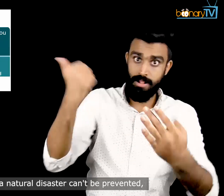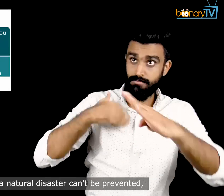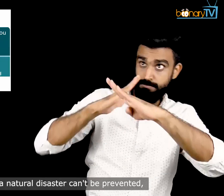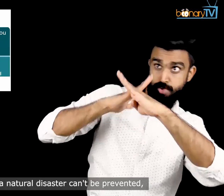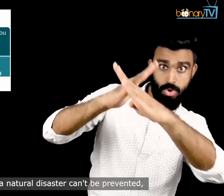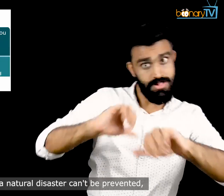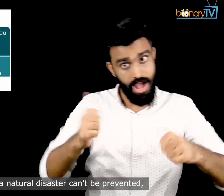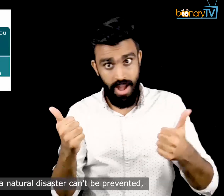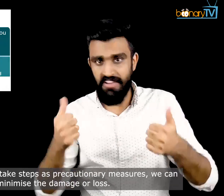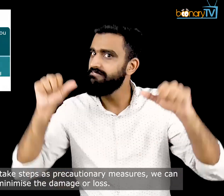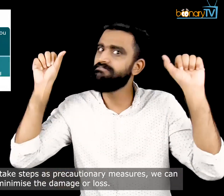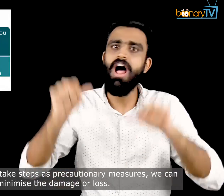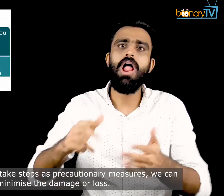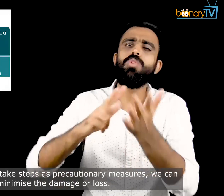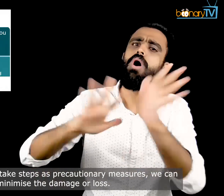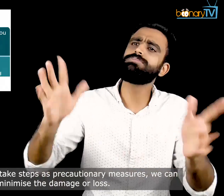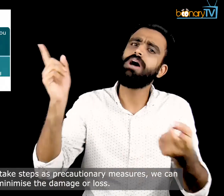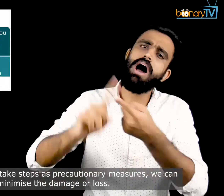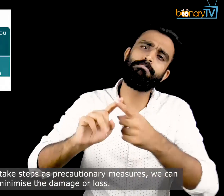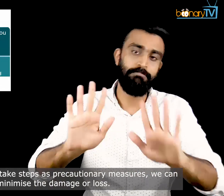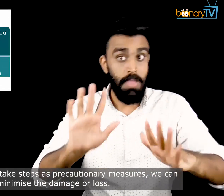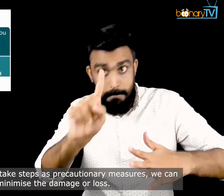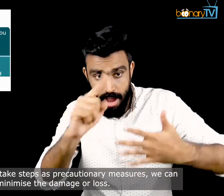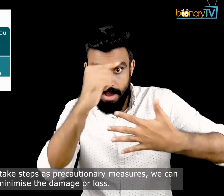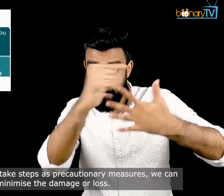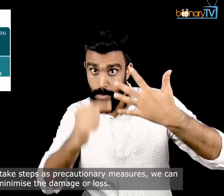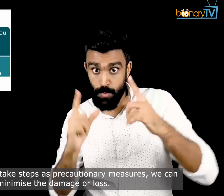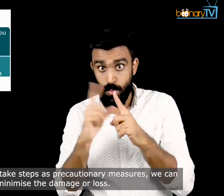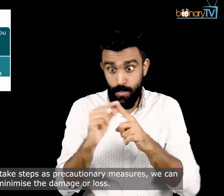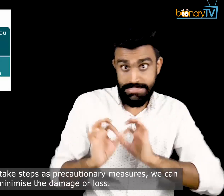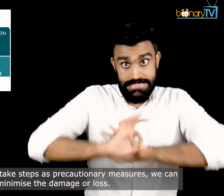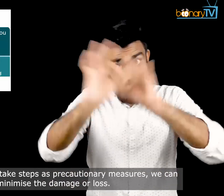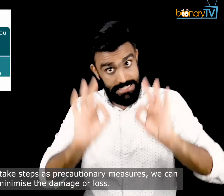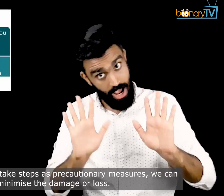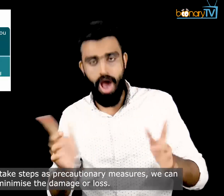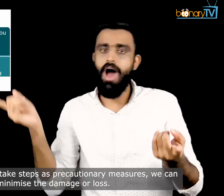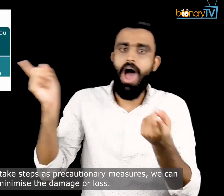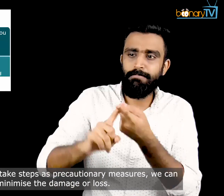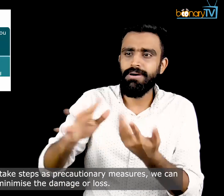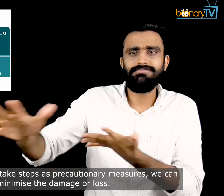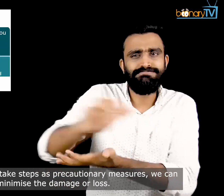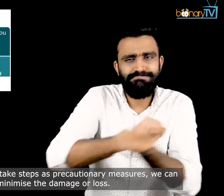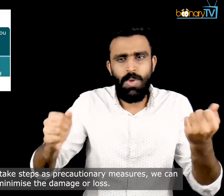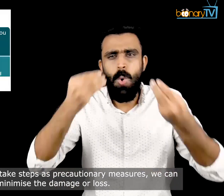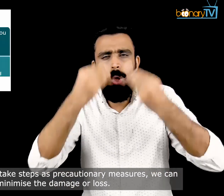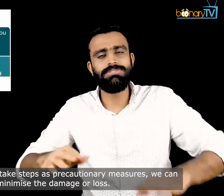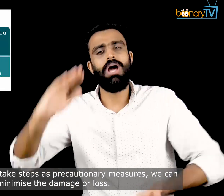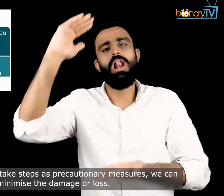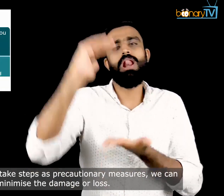be prevented, but at least if we take steps as precautionary measures, we can minimize the damage or loss.